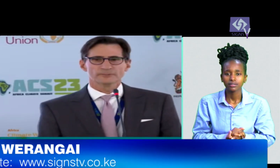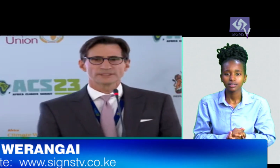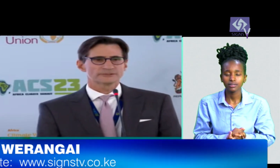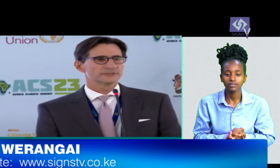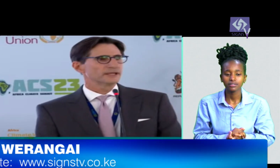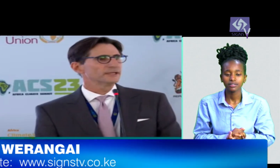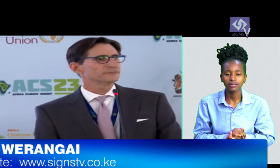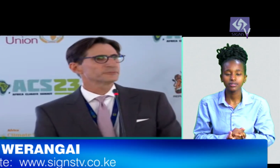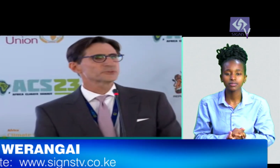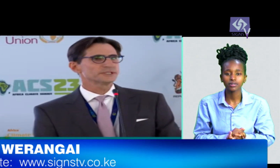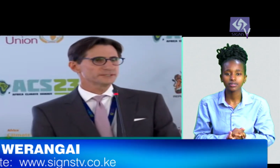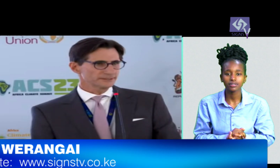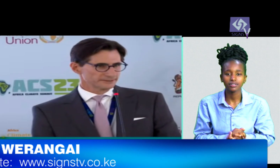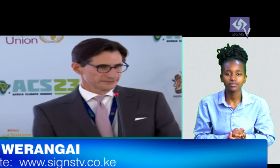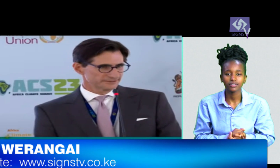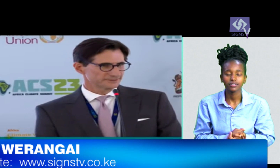Thank you, Ambassador. And from Sweden.